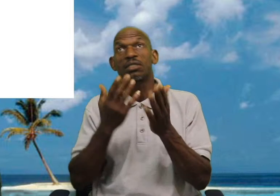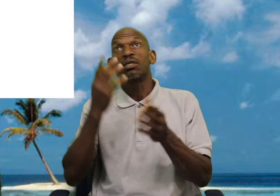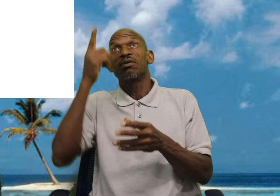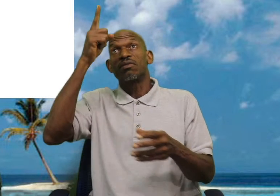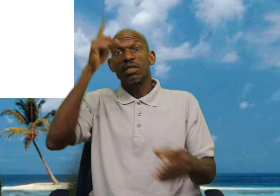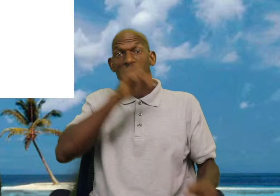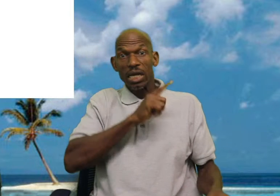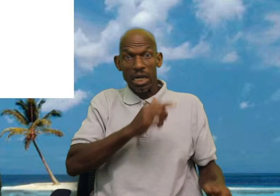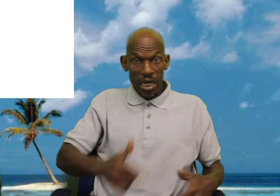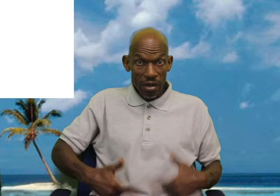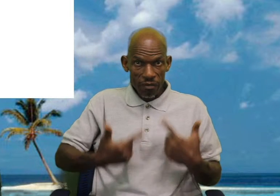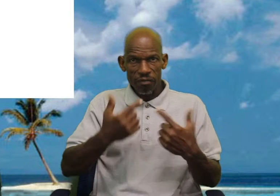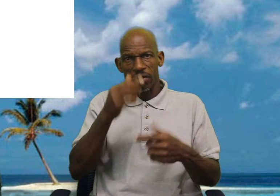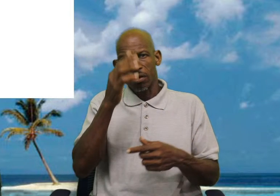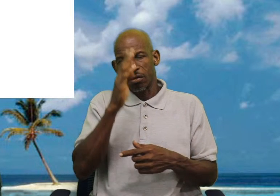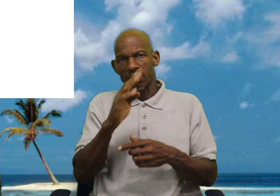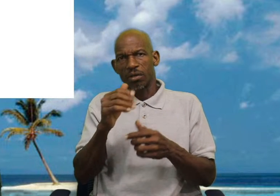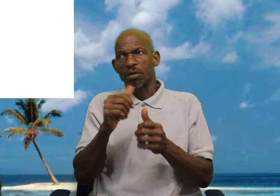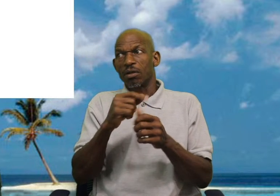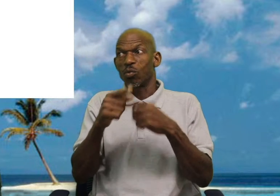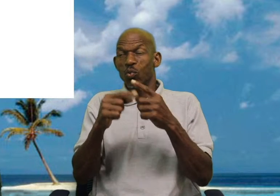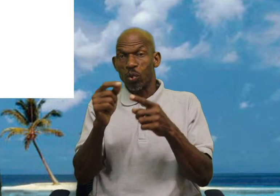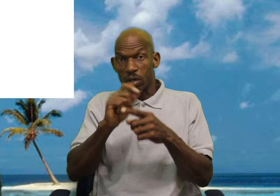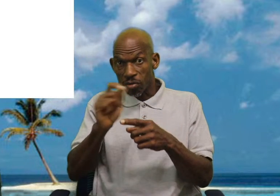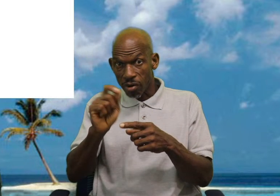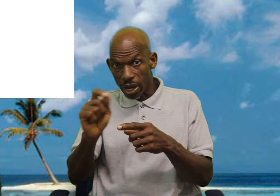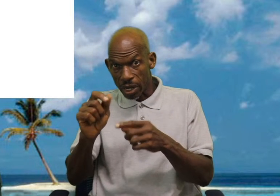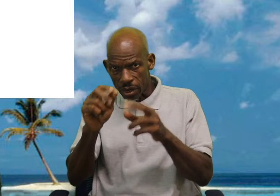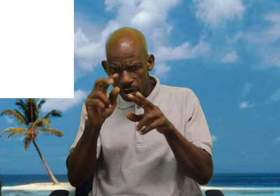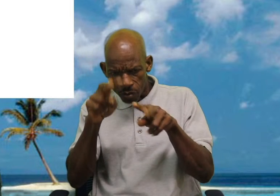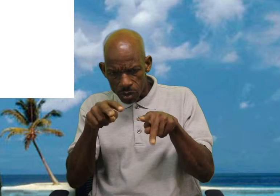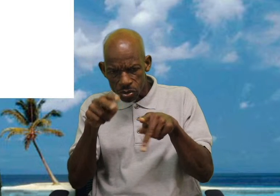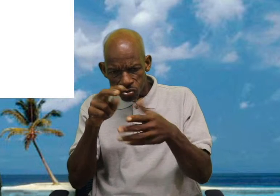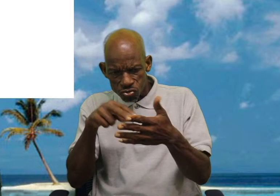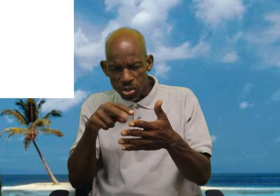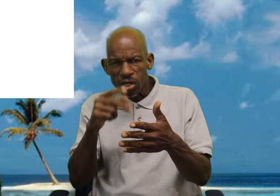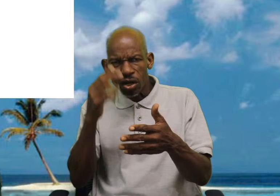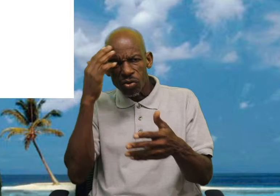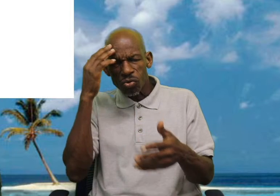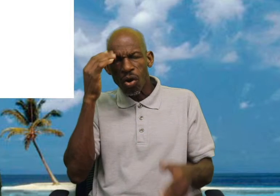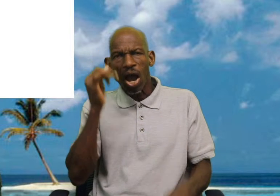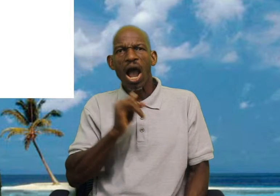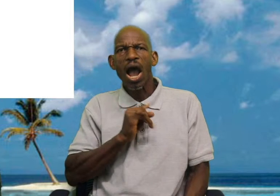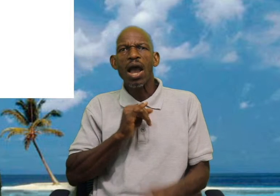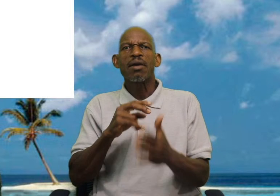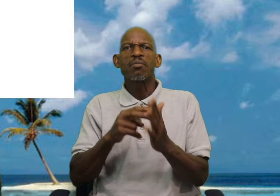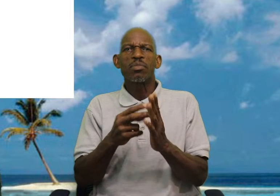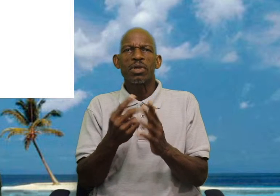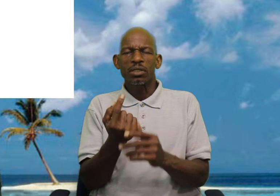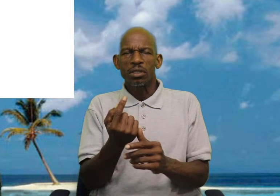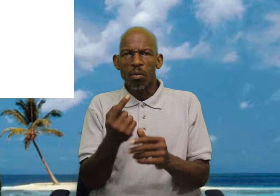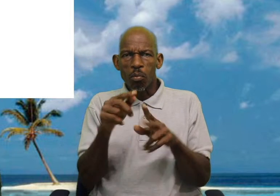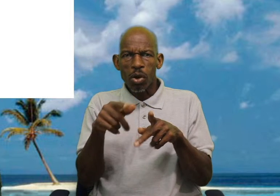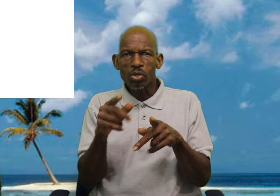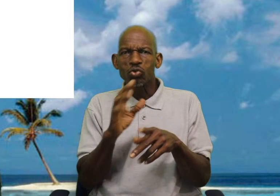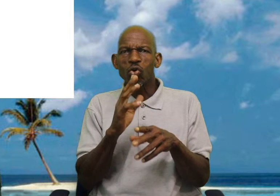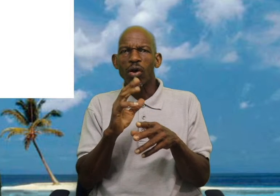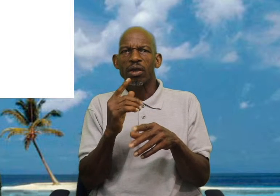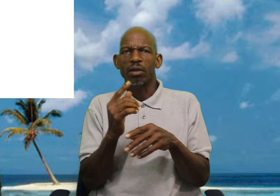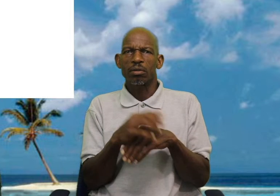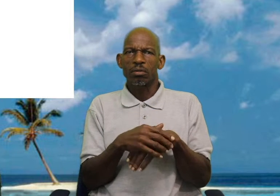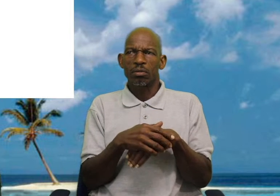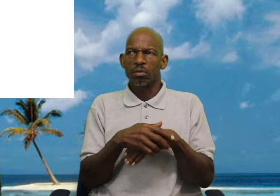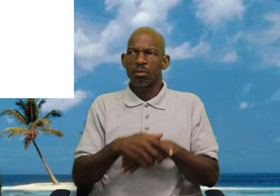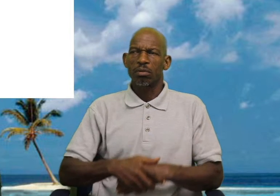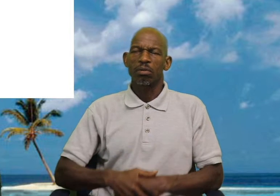understand it, okay? They know what I means. I refers to you.